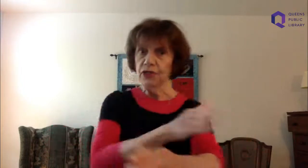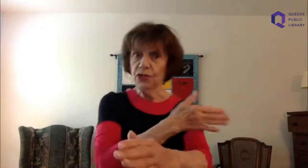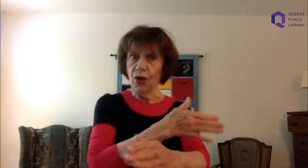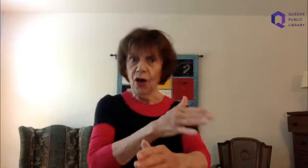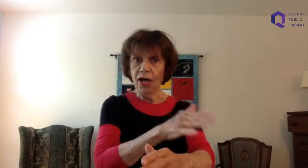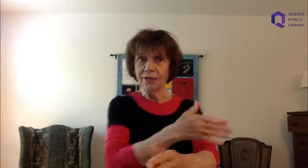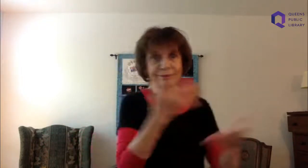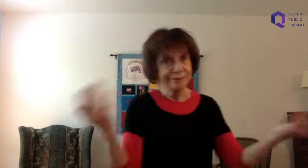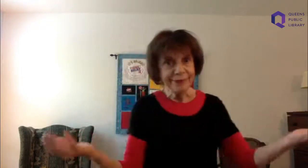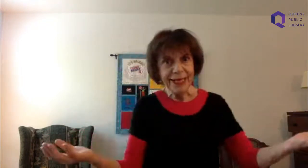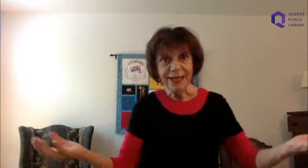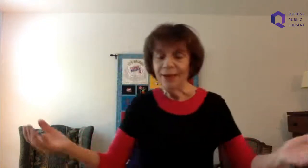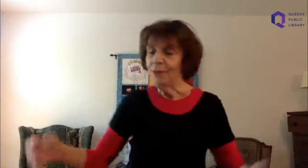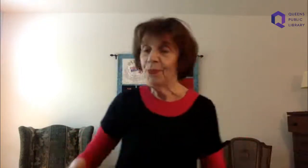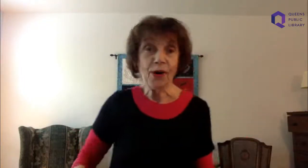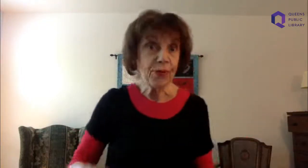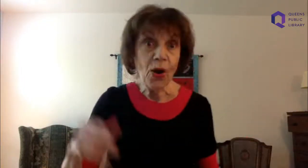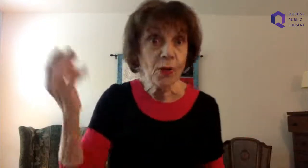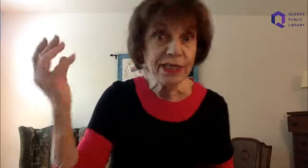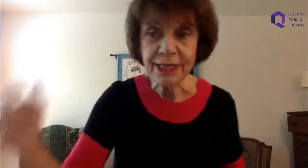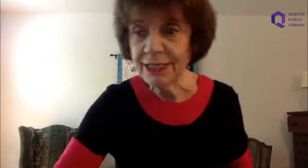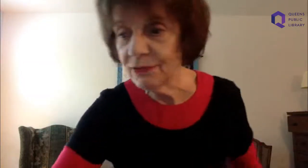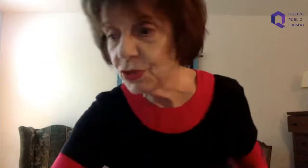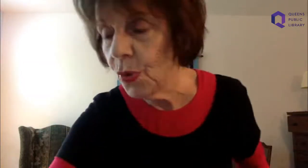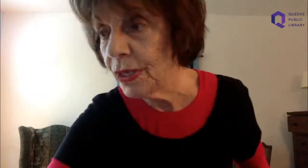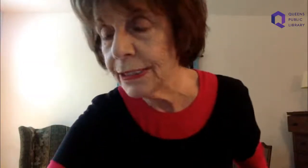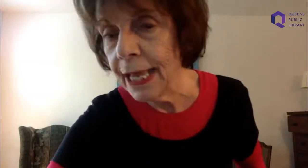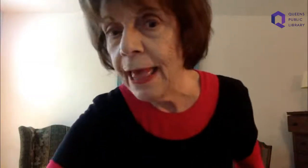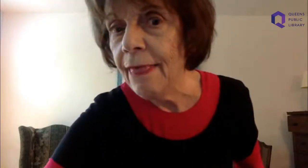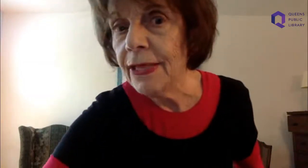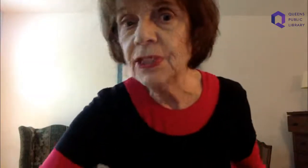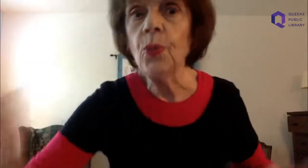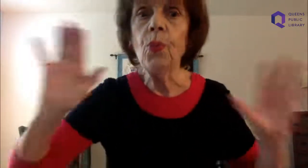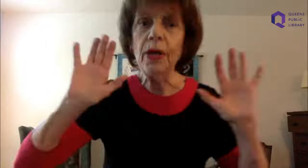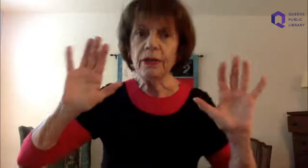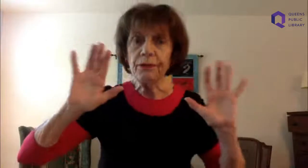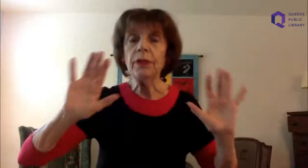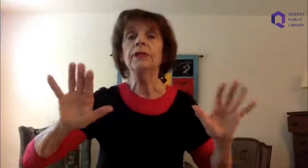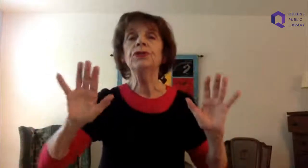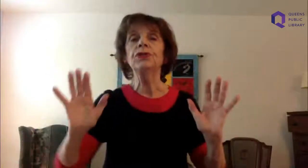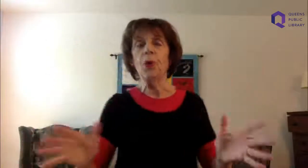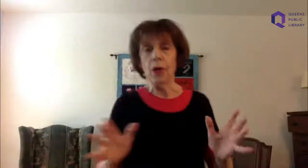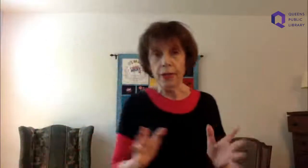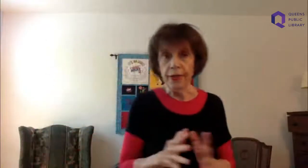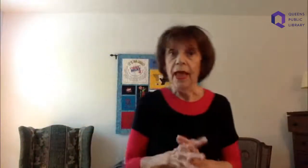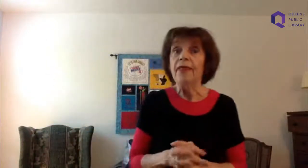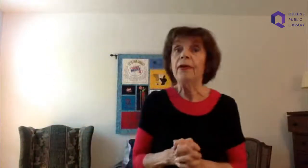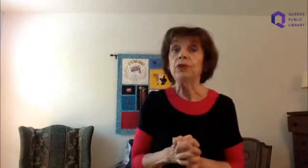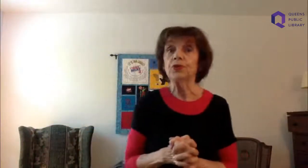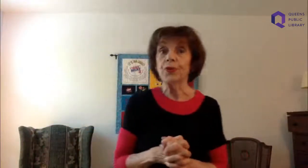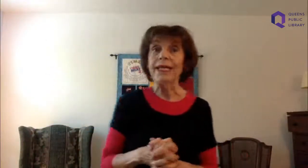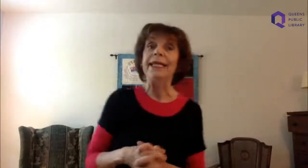a song. Barbara always thinks of song. There's a wonderful song that was written